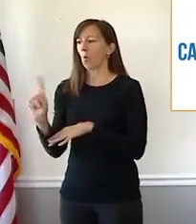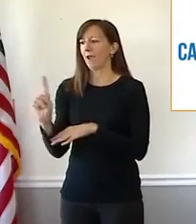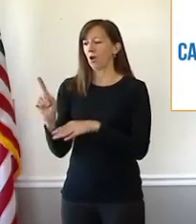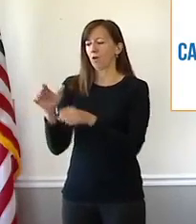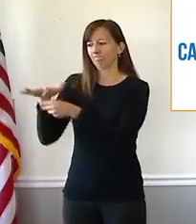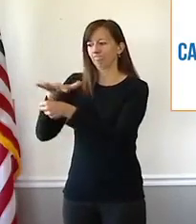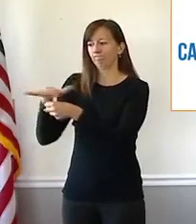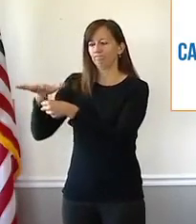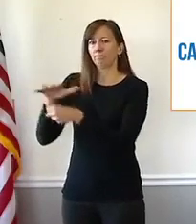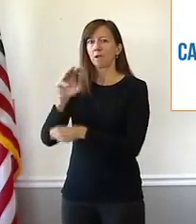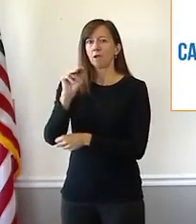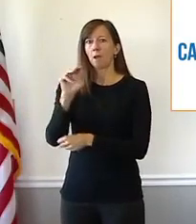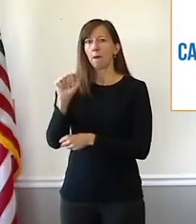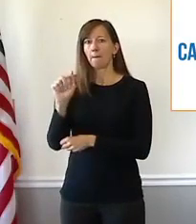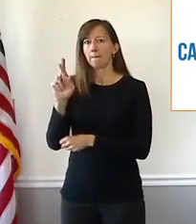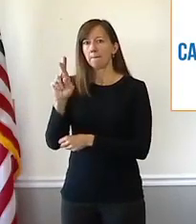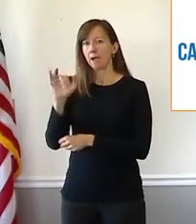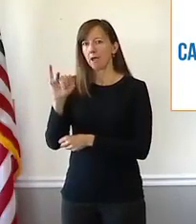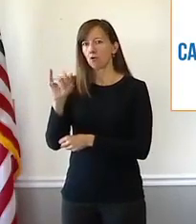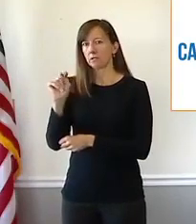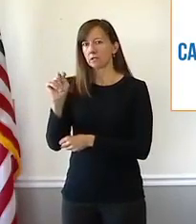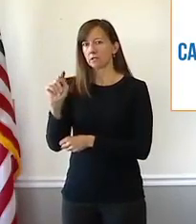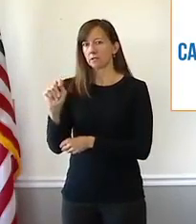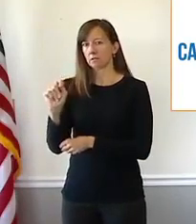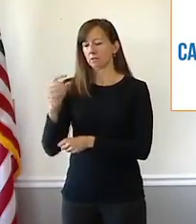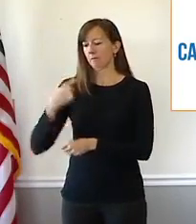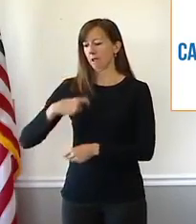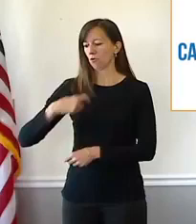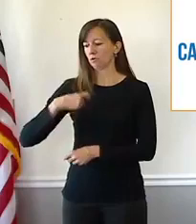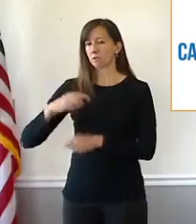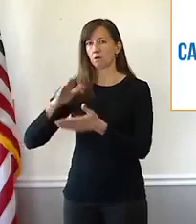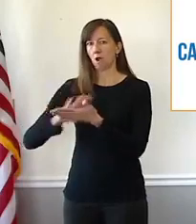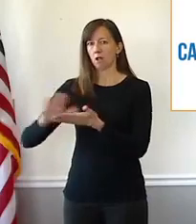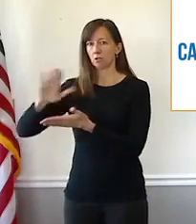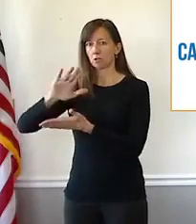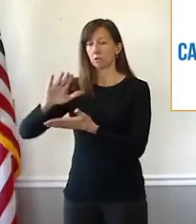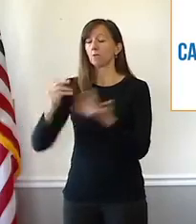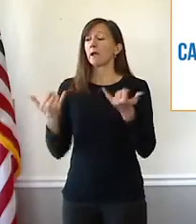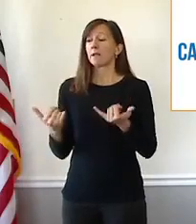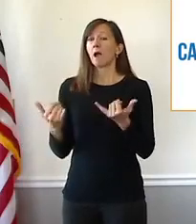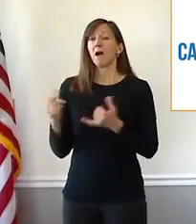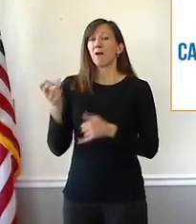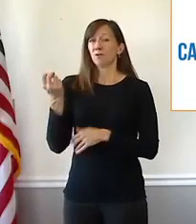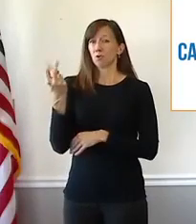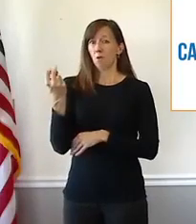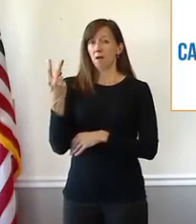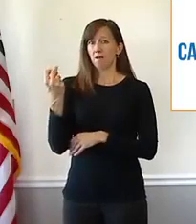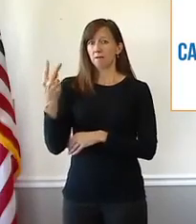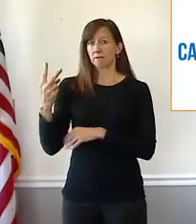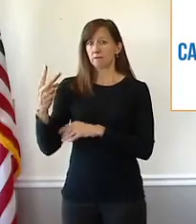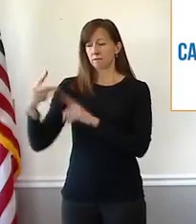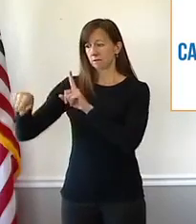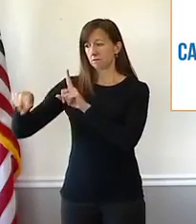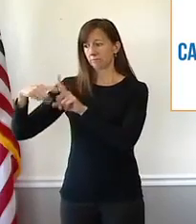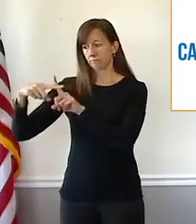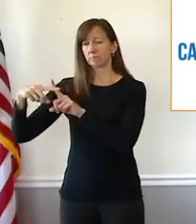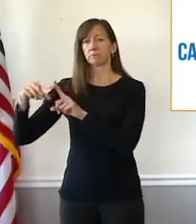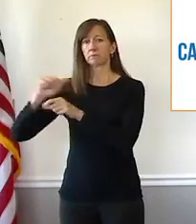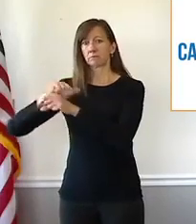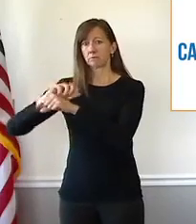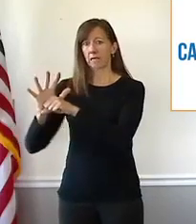Marist College. Currently, there are 12 confirmed cases at Marist College following an off-campus